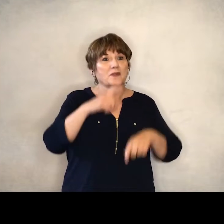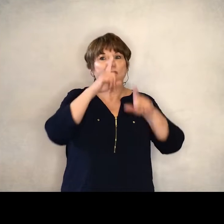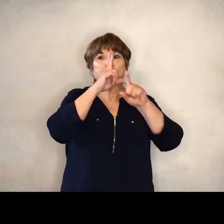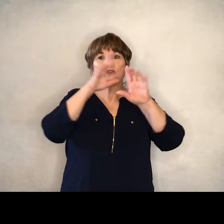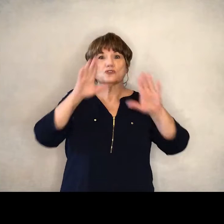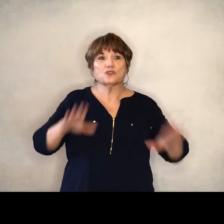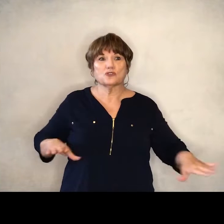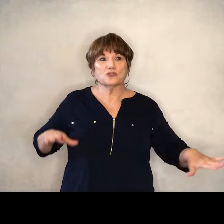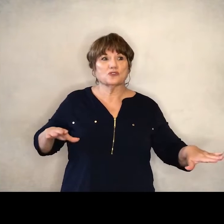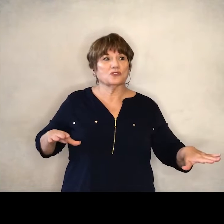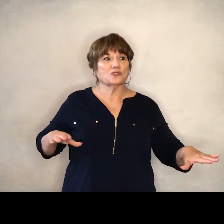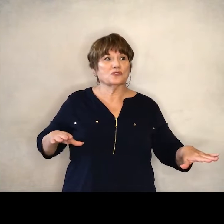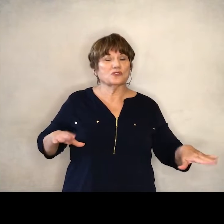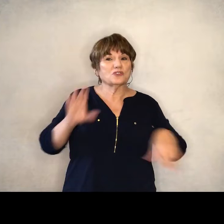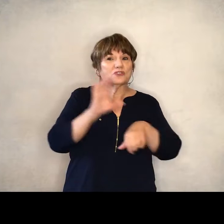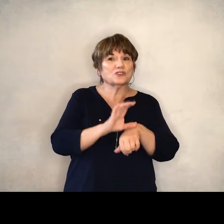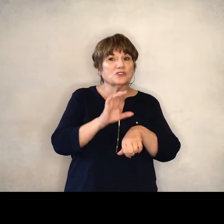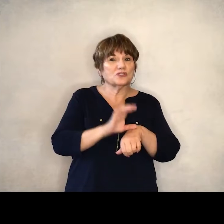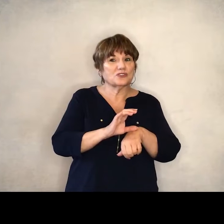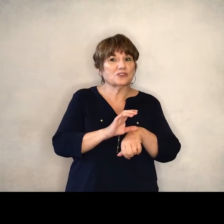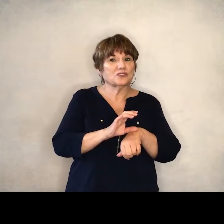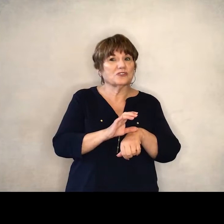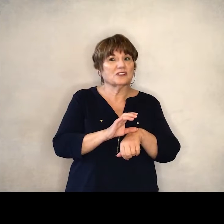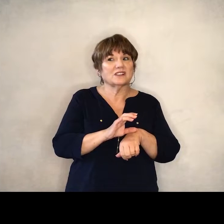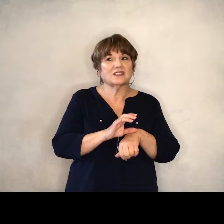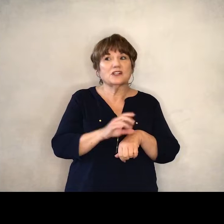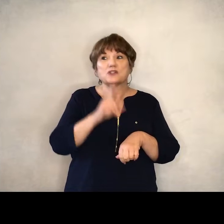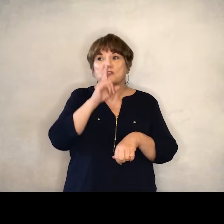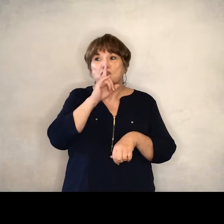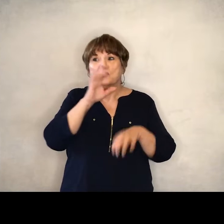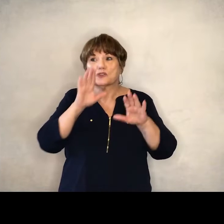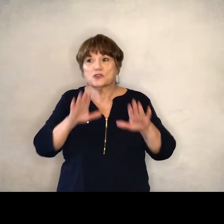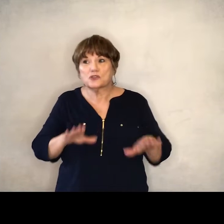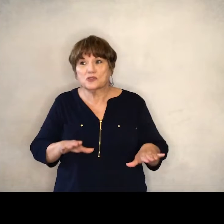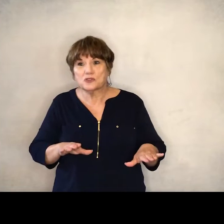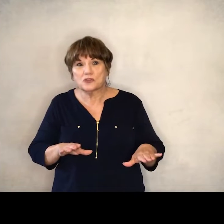This is church. We got to be totally, we can't say a word.